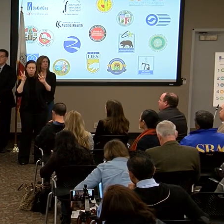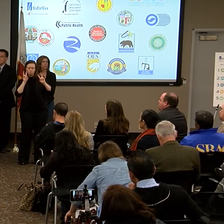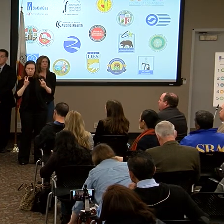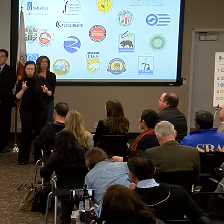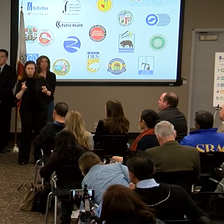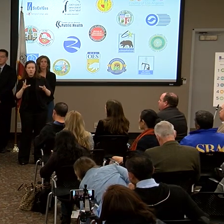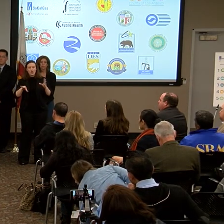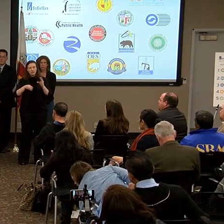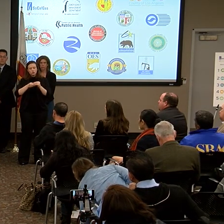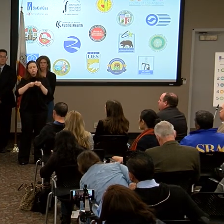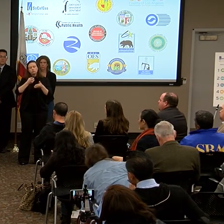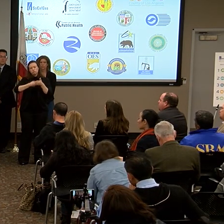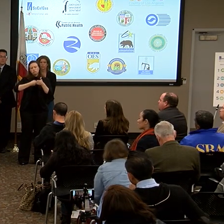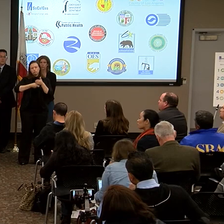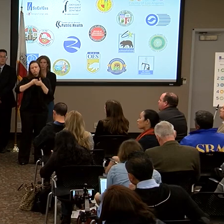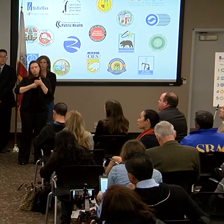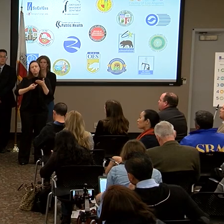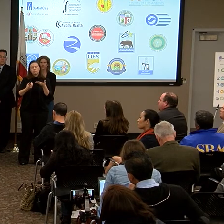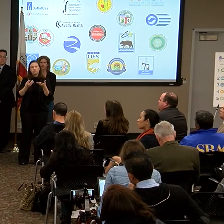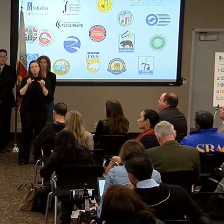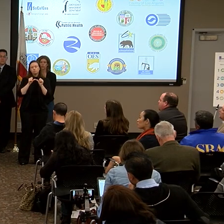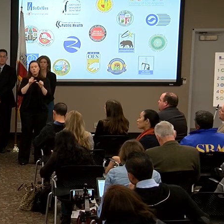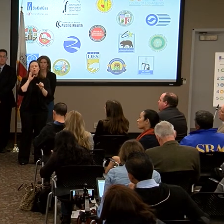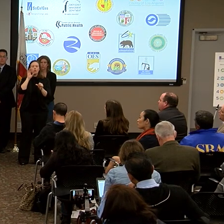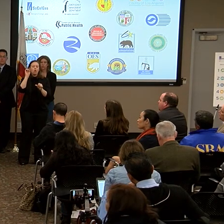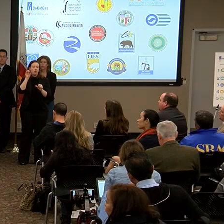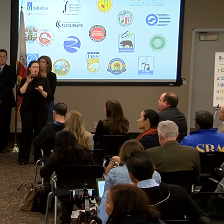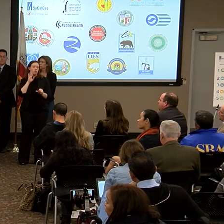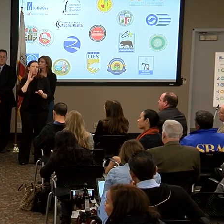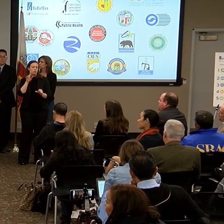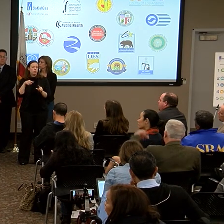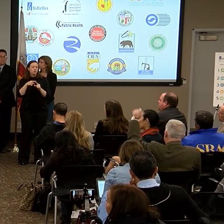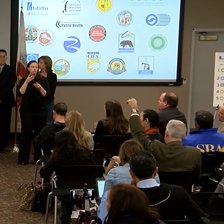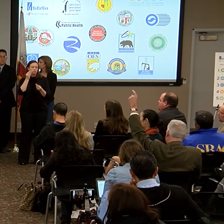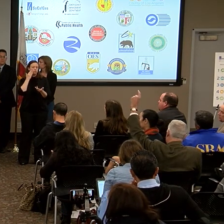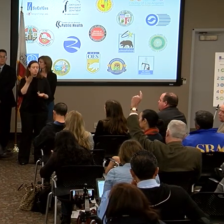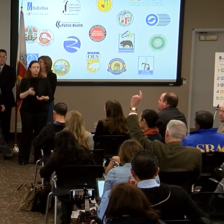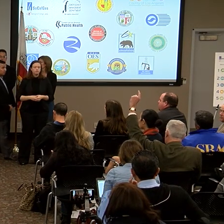additional expenses that continue to come in, and we'll be updating those numbers.